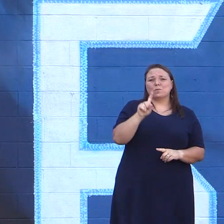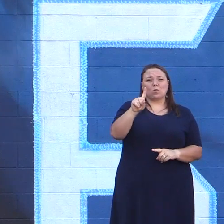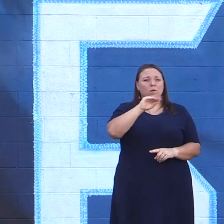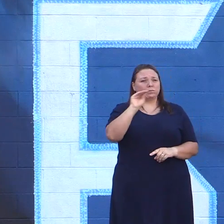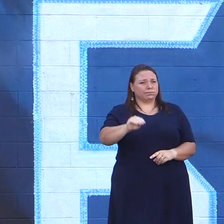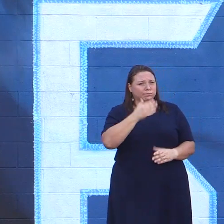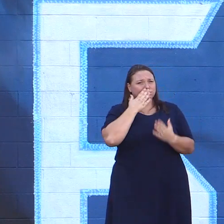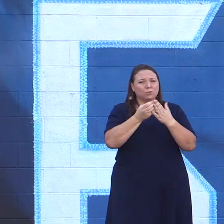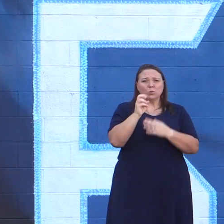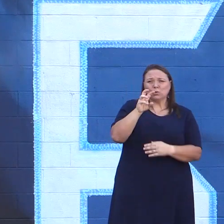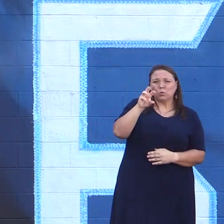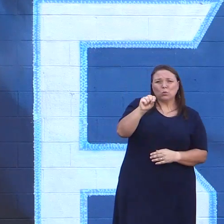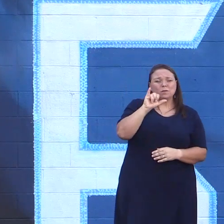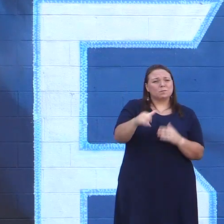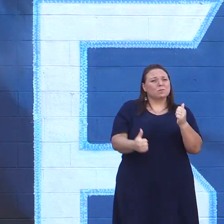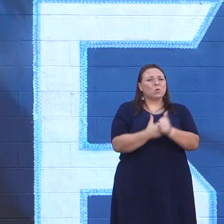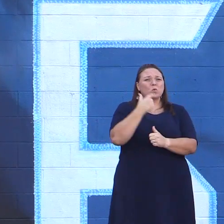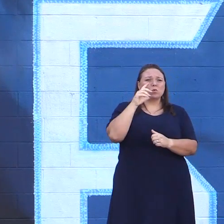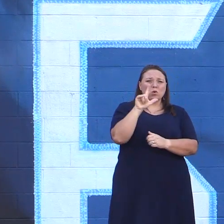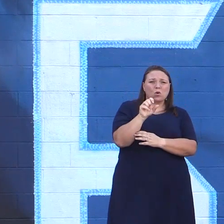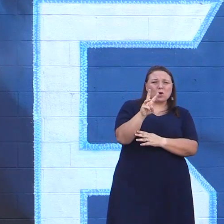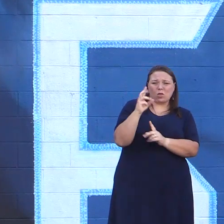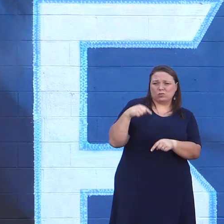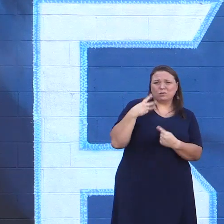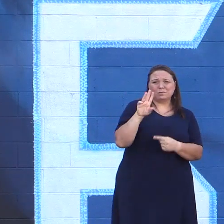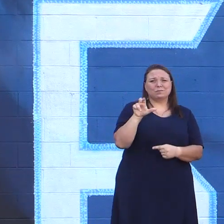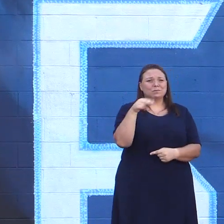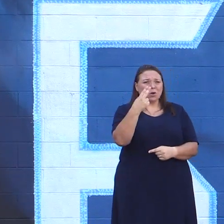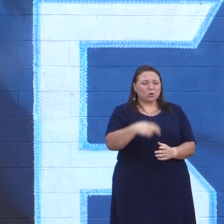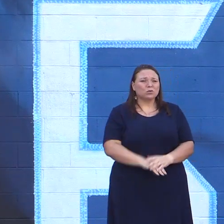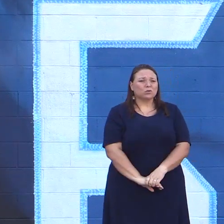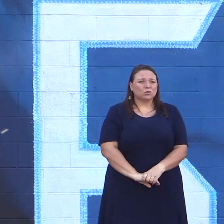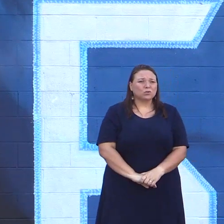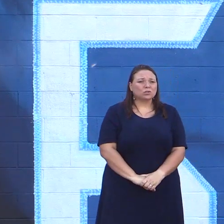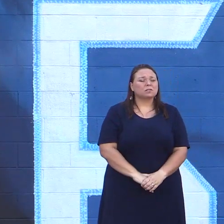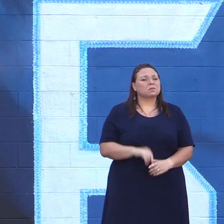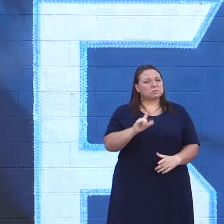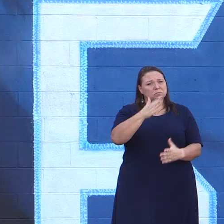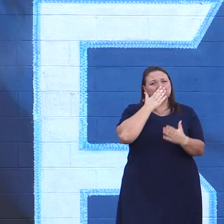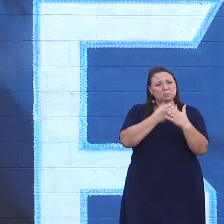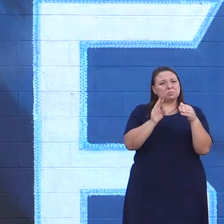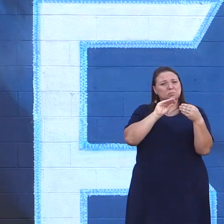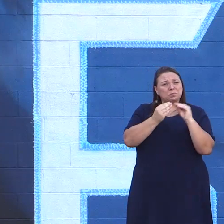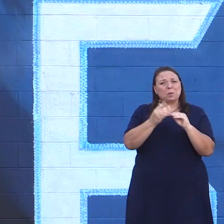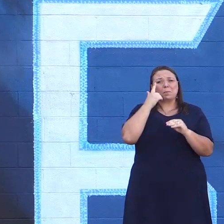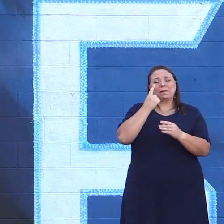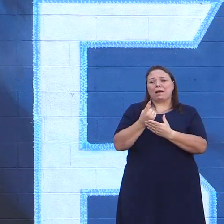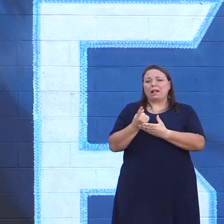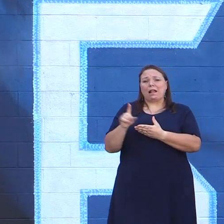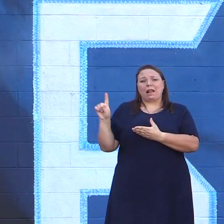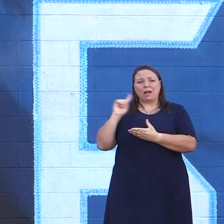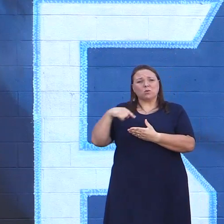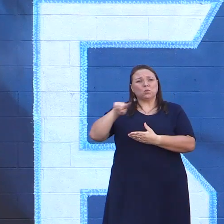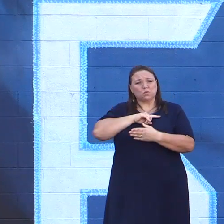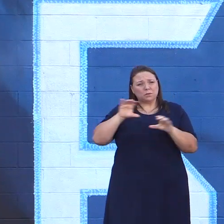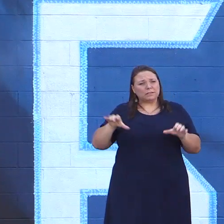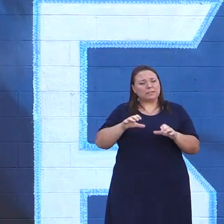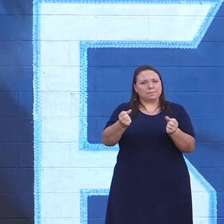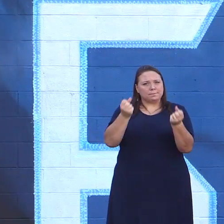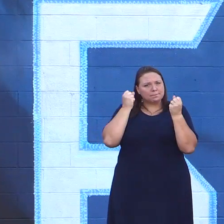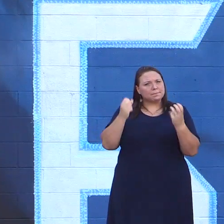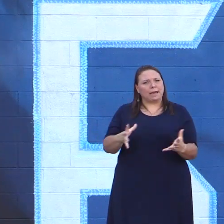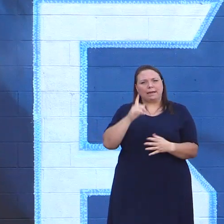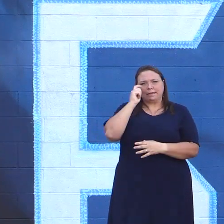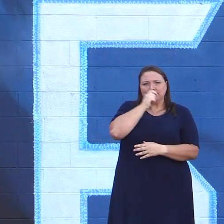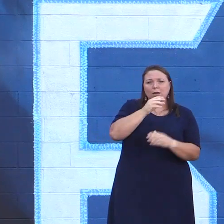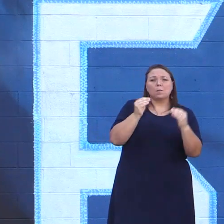5.1%, which is the lowest it has been since March. Now, this is a solid number, as last week we conducted a robust number of tests,